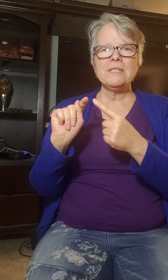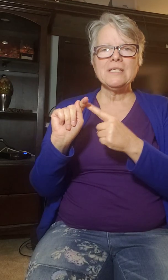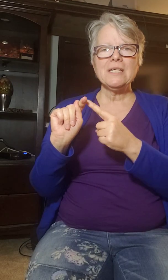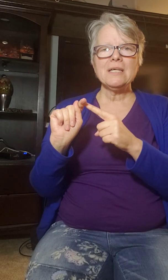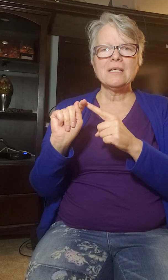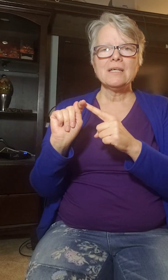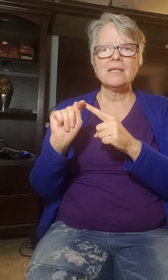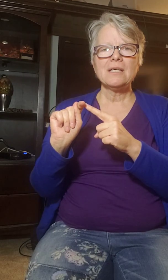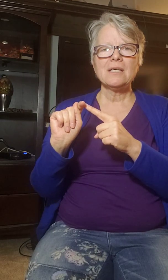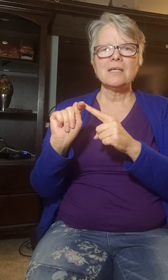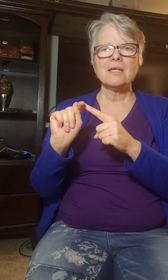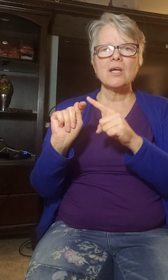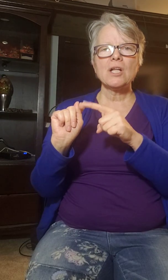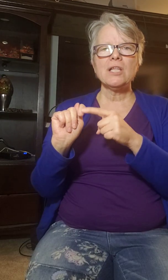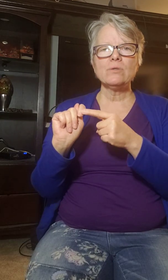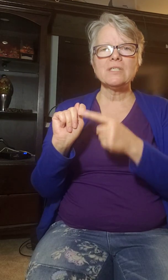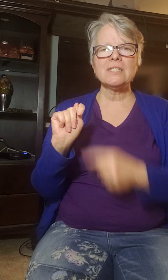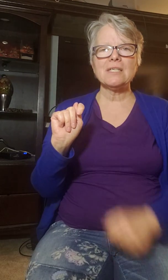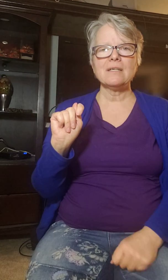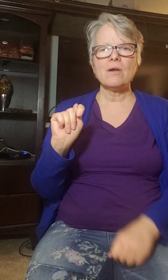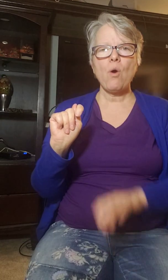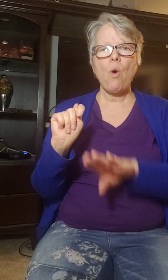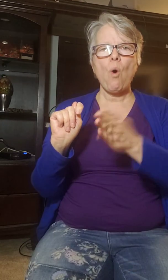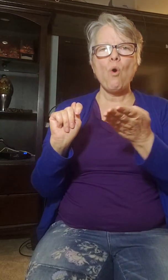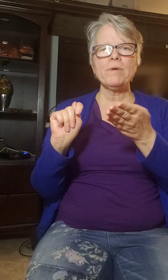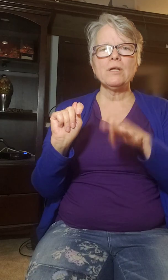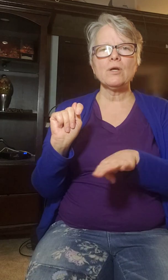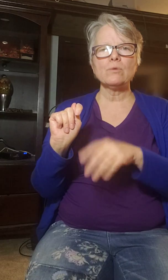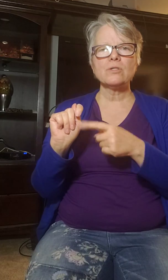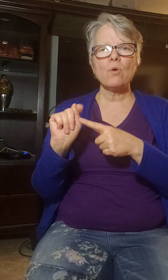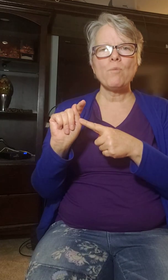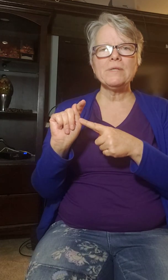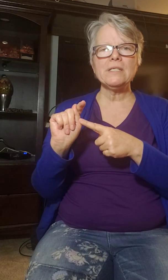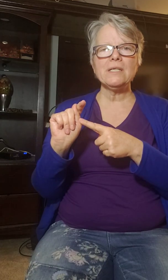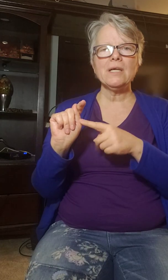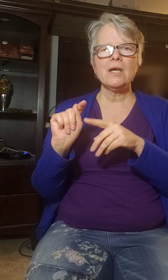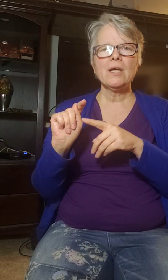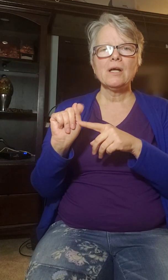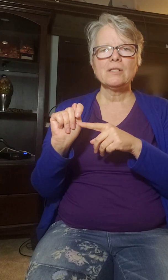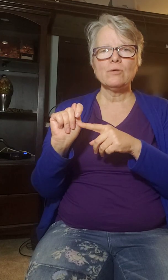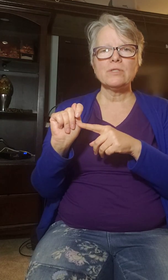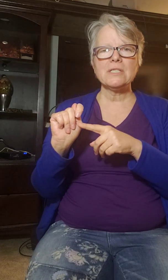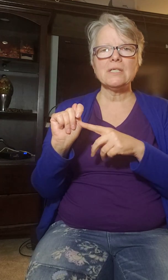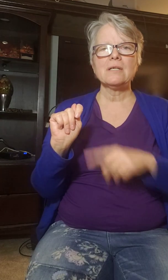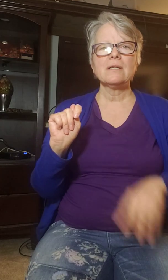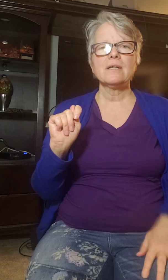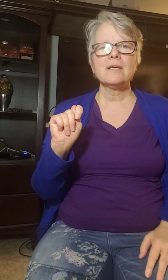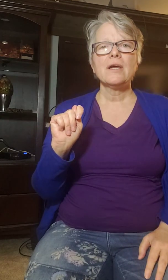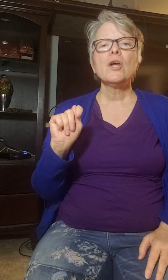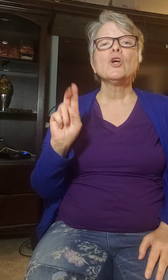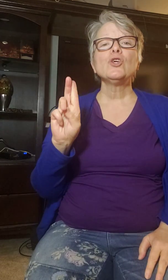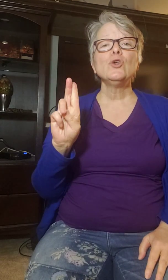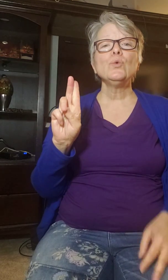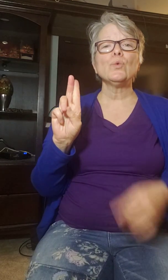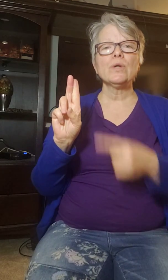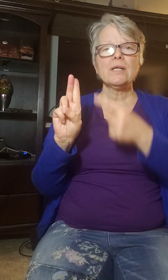T, closed T. Open, closed. Open T, closed T. U.